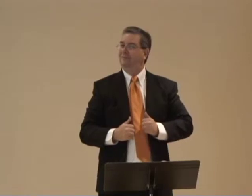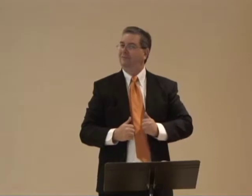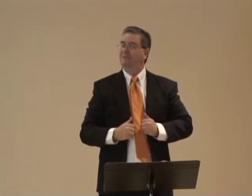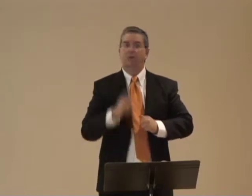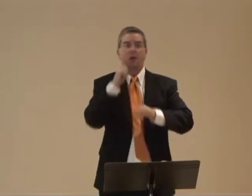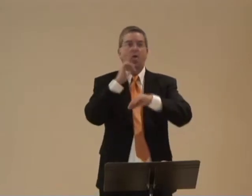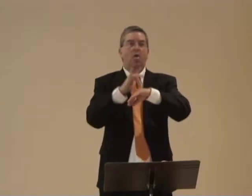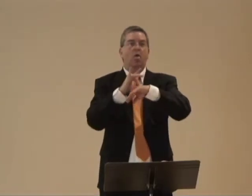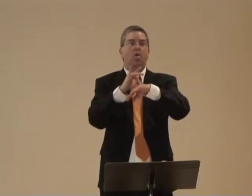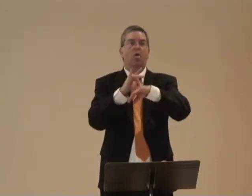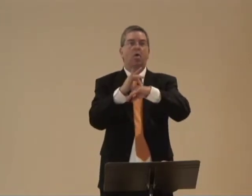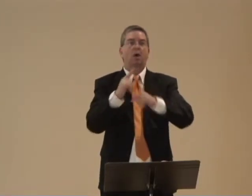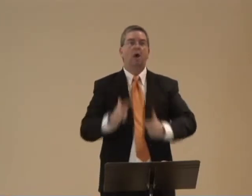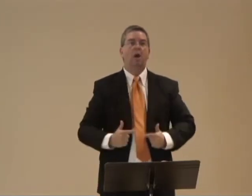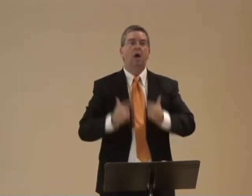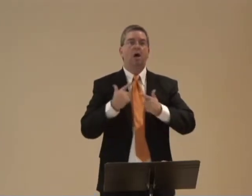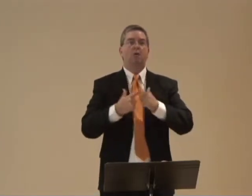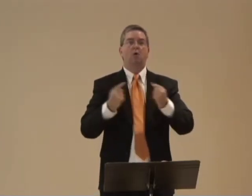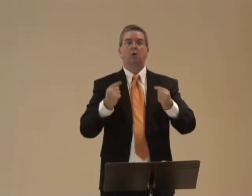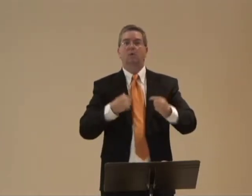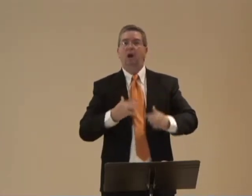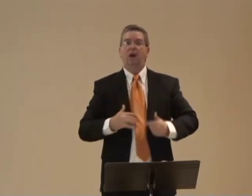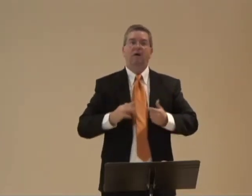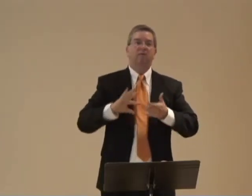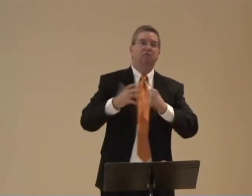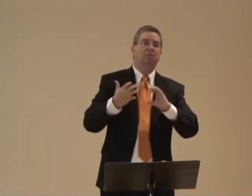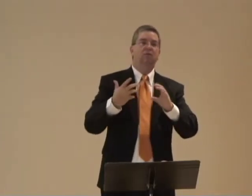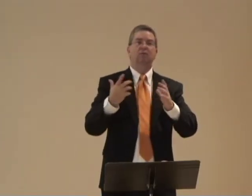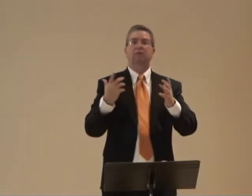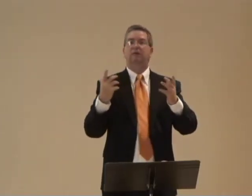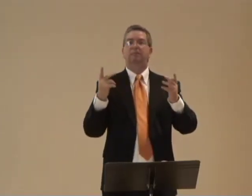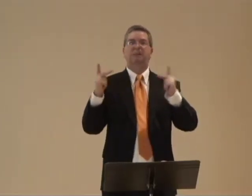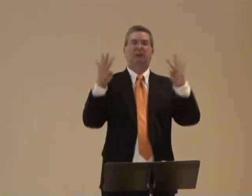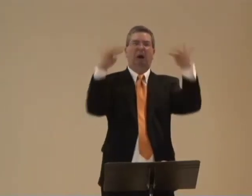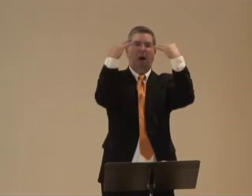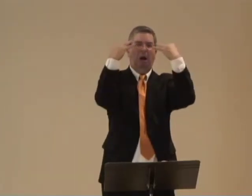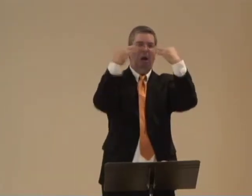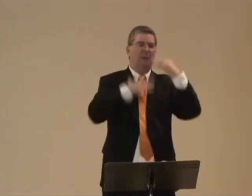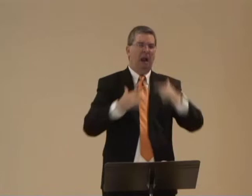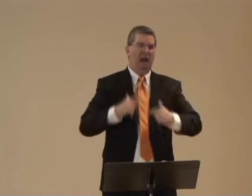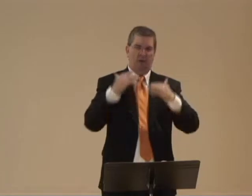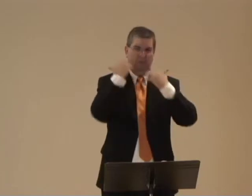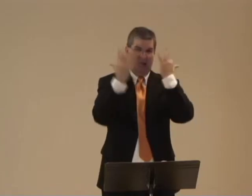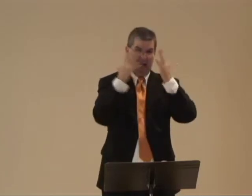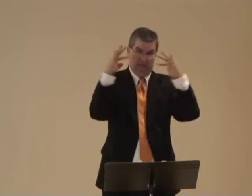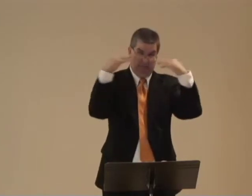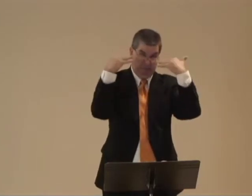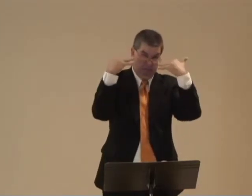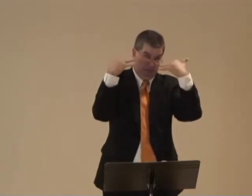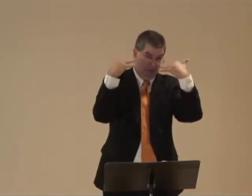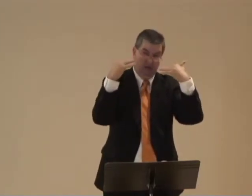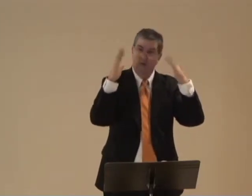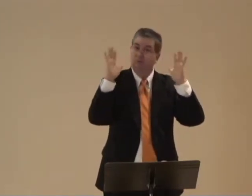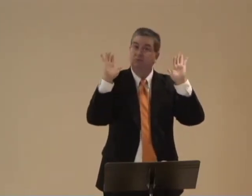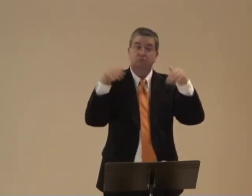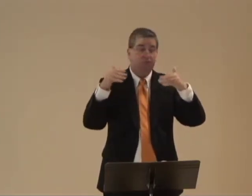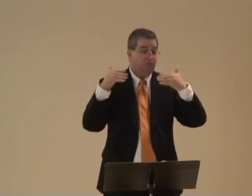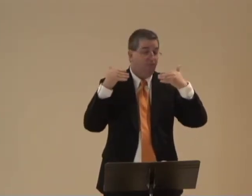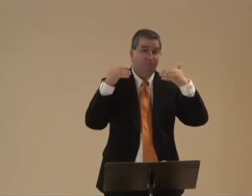Amen. People dwelling on their lives and things that have messed up and mistakes they've made, or maybe they